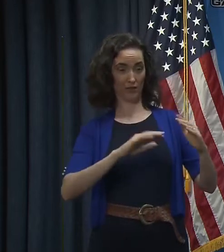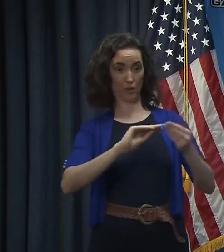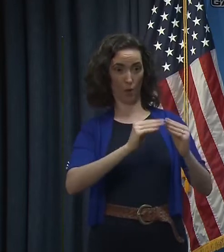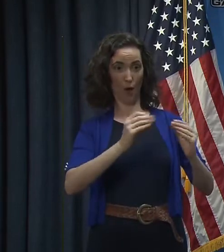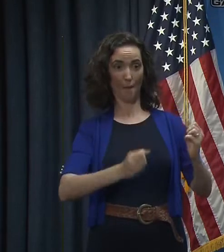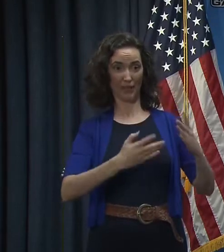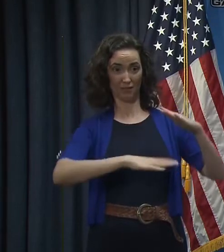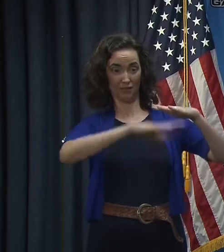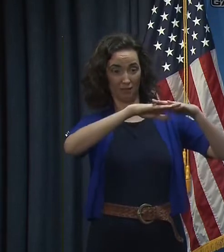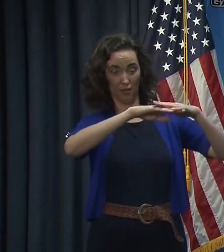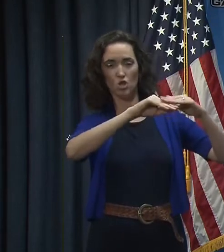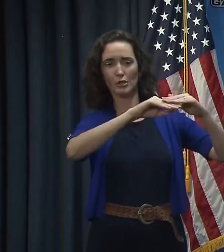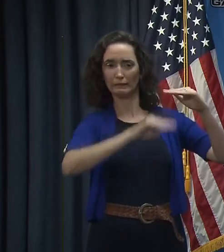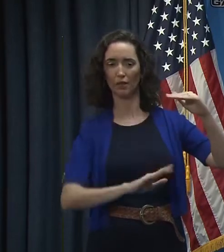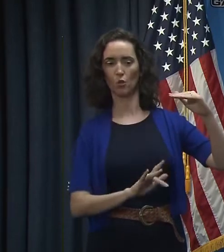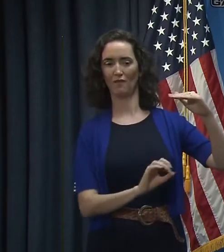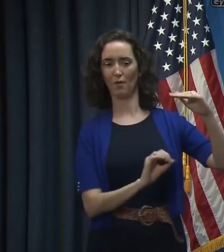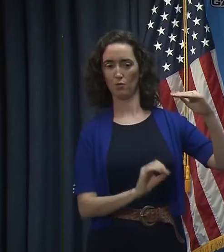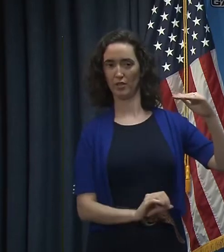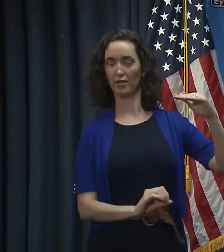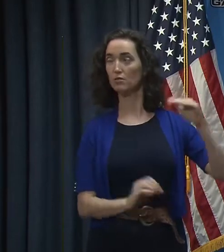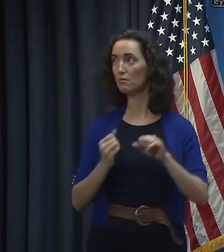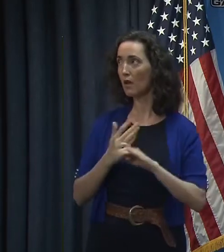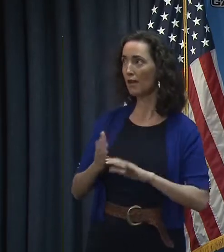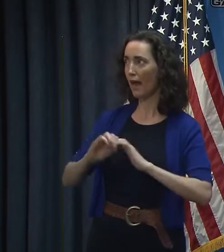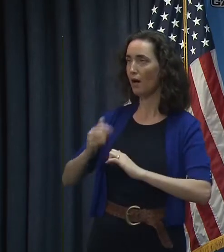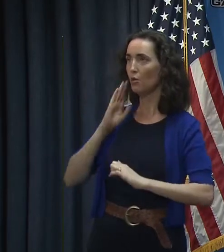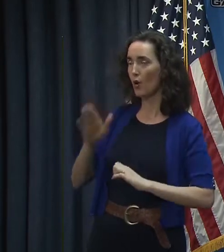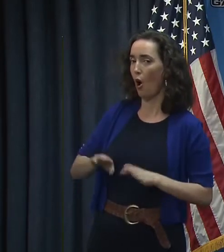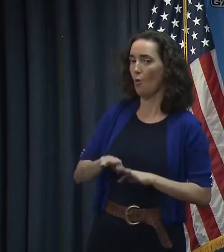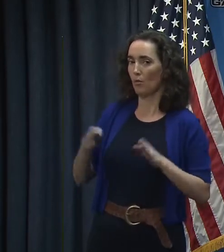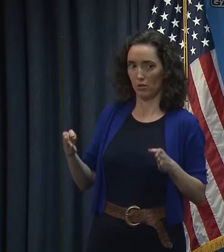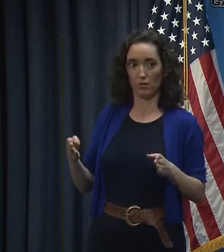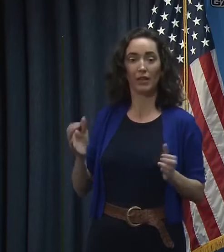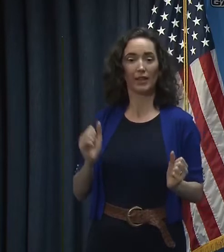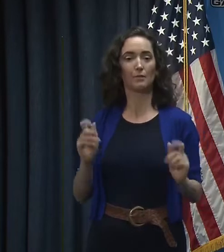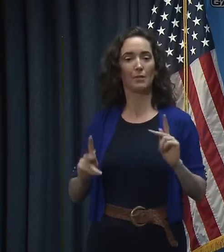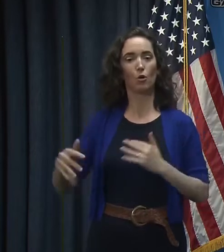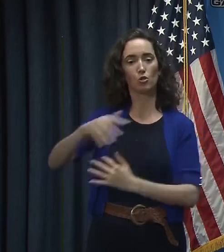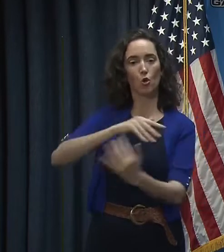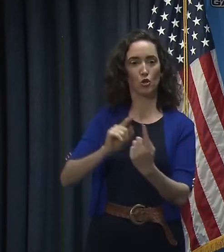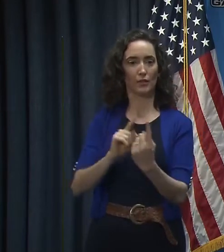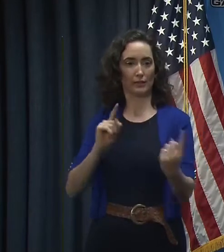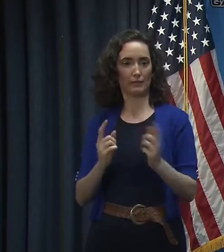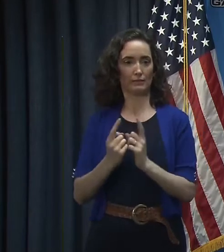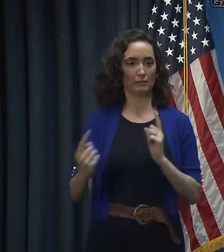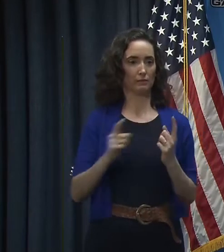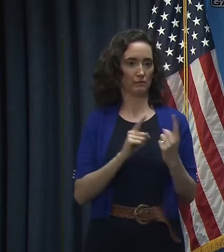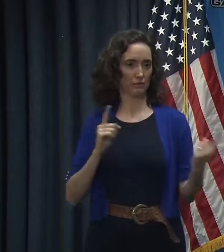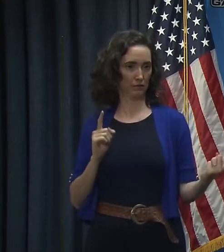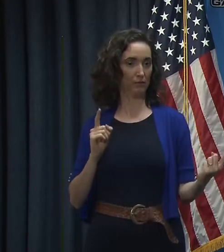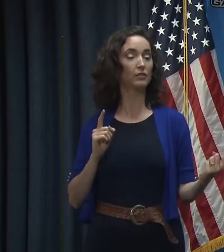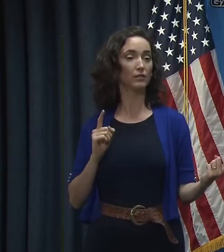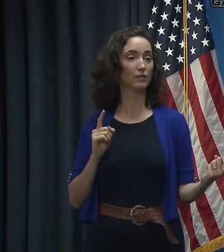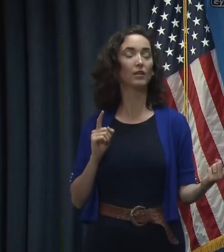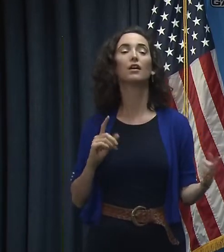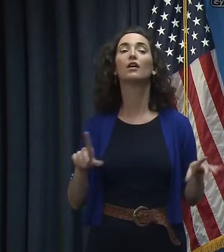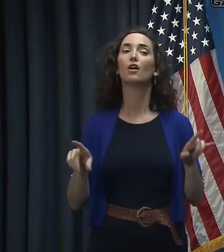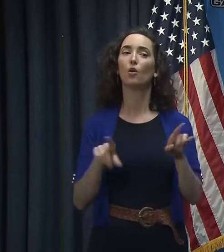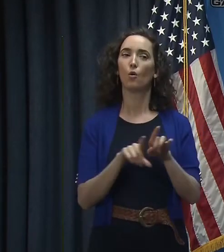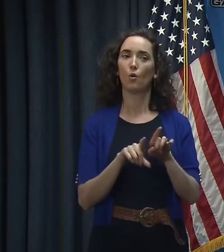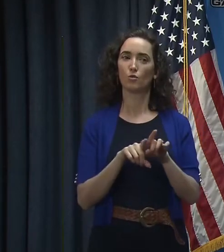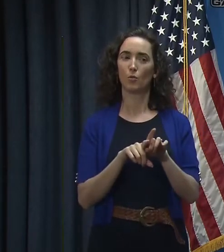or customers into their businesses, engage in the social distancing that's going to be required, and they can also use this